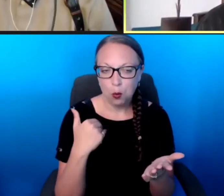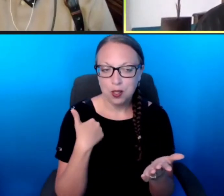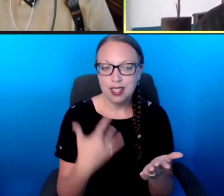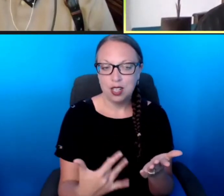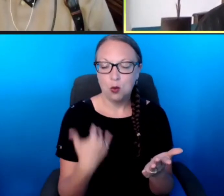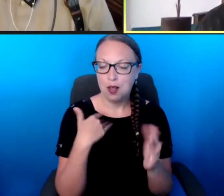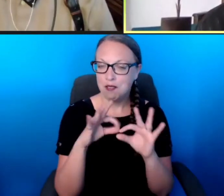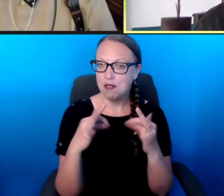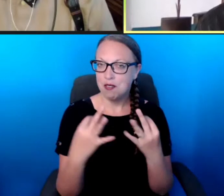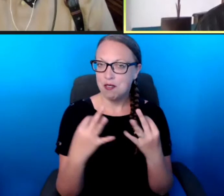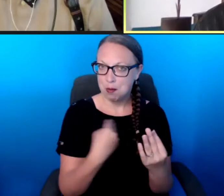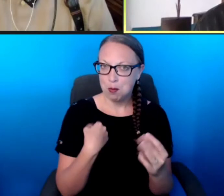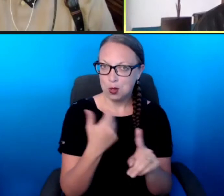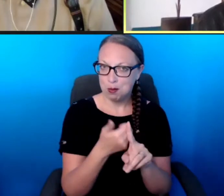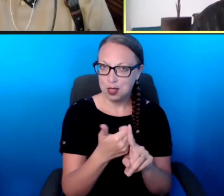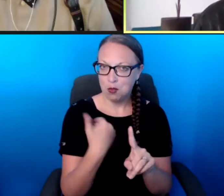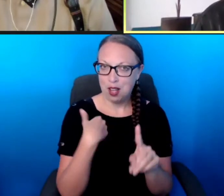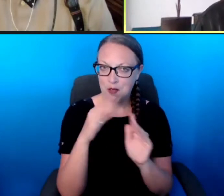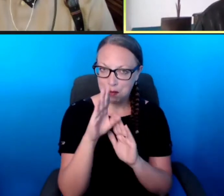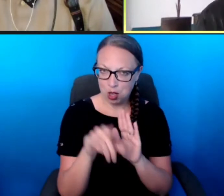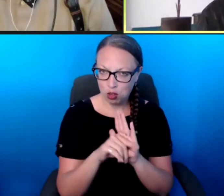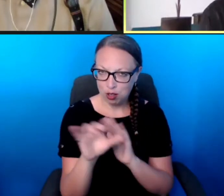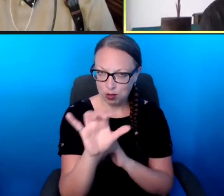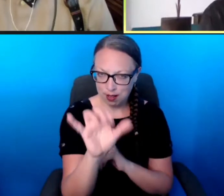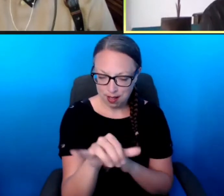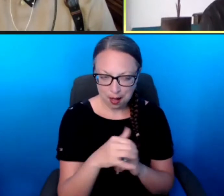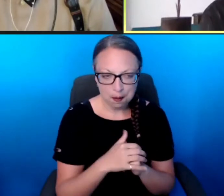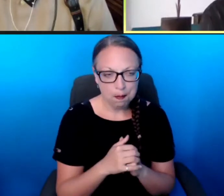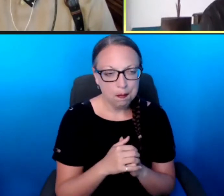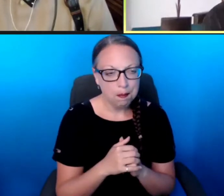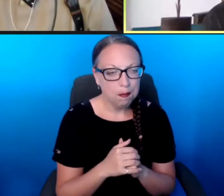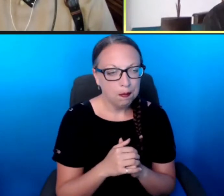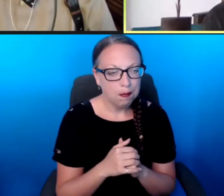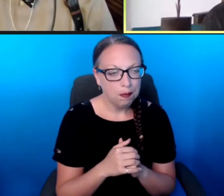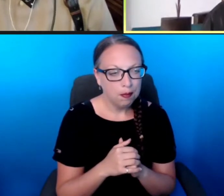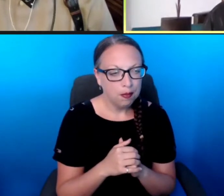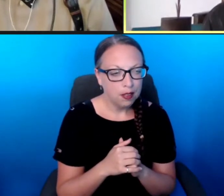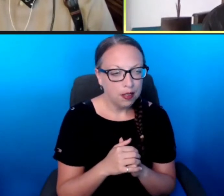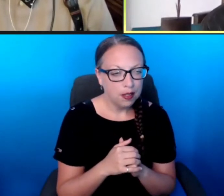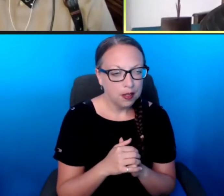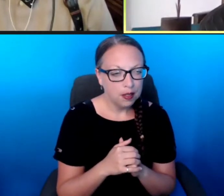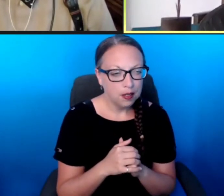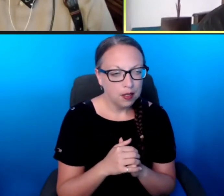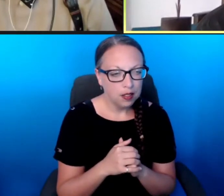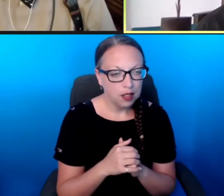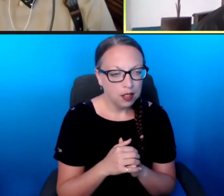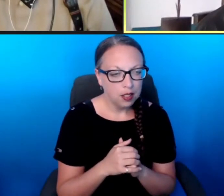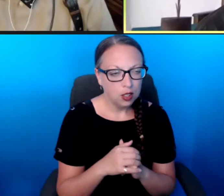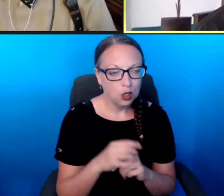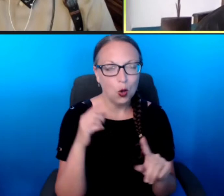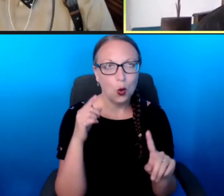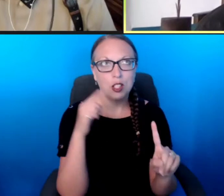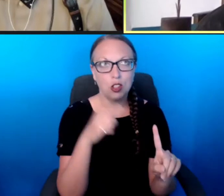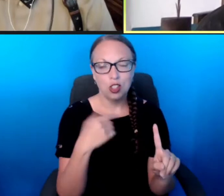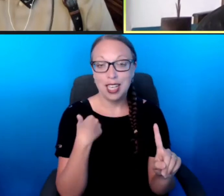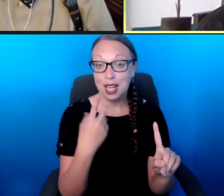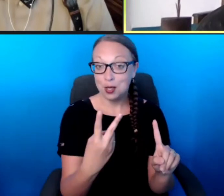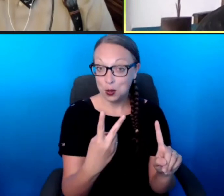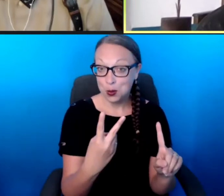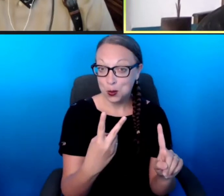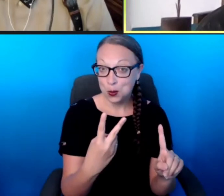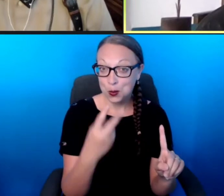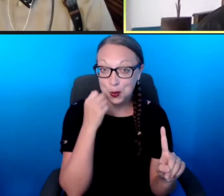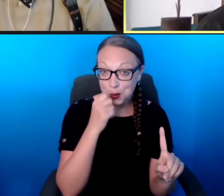are have medical needs. Michelle is married, a mom of 2 incredible little girls,